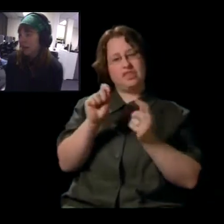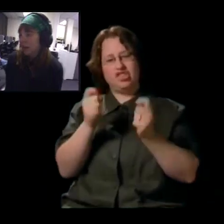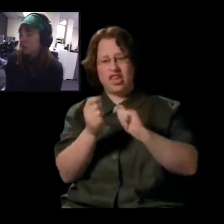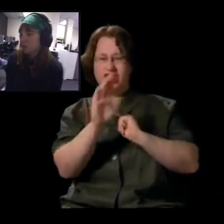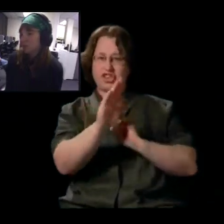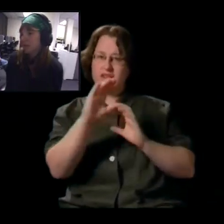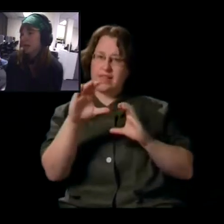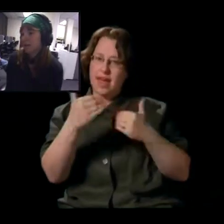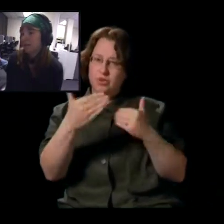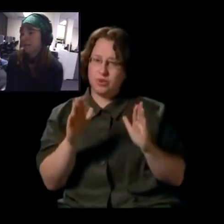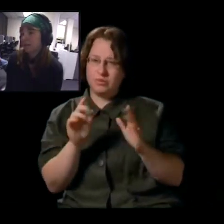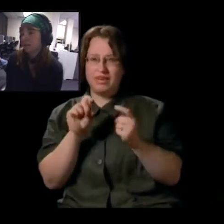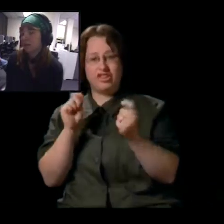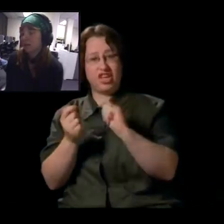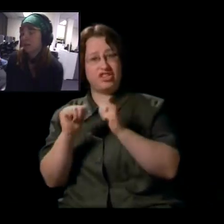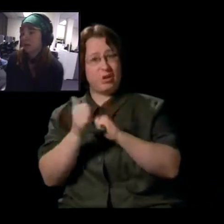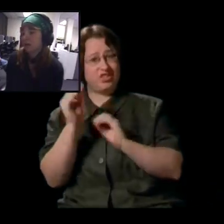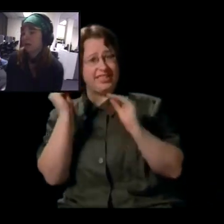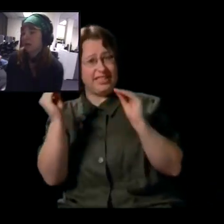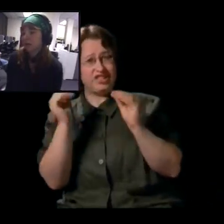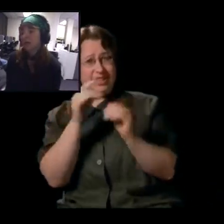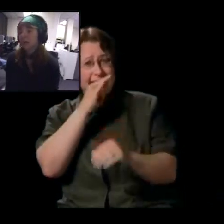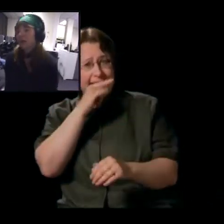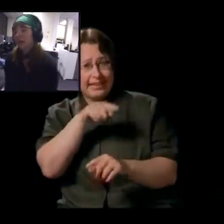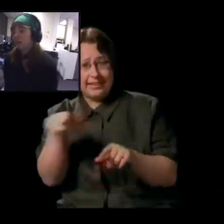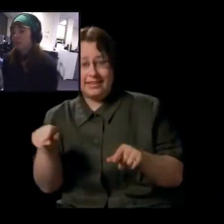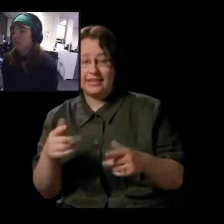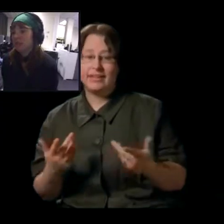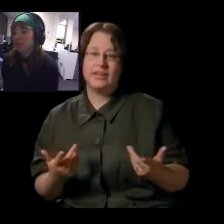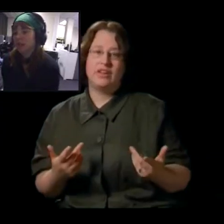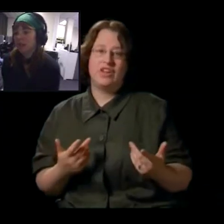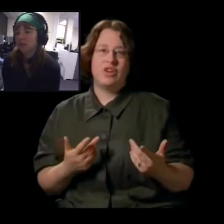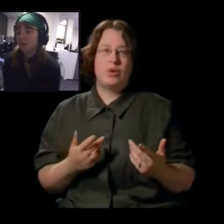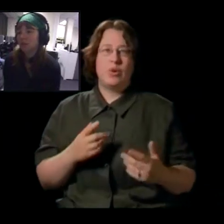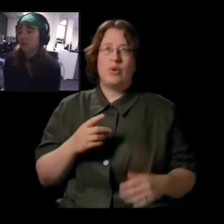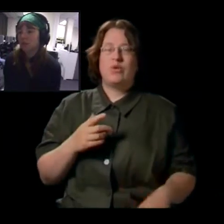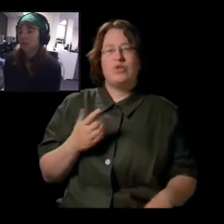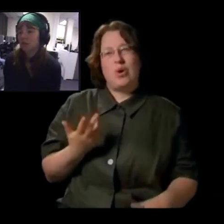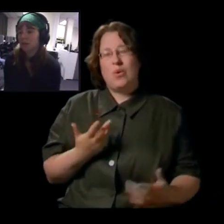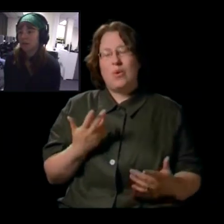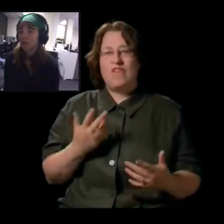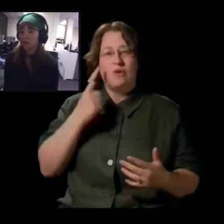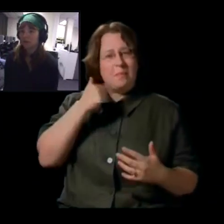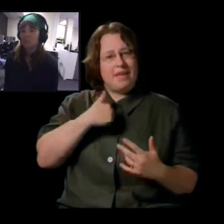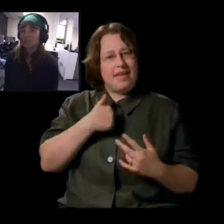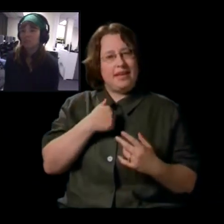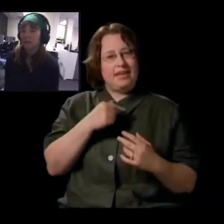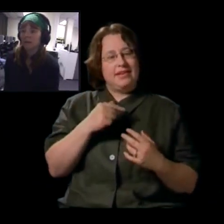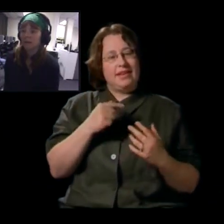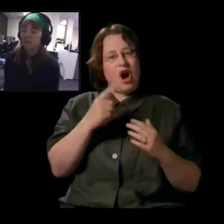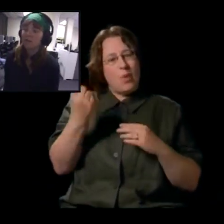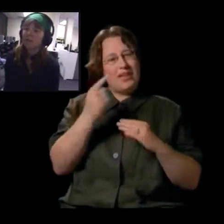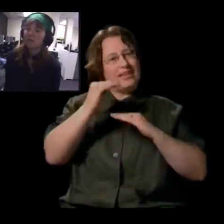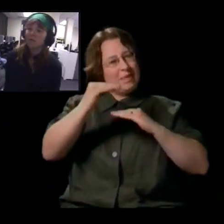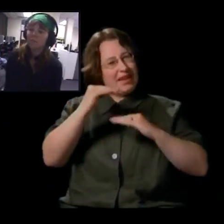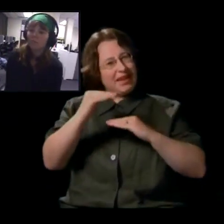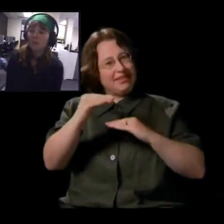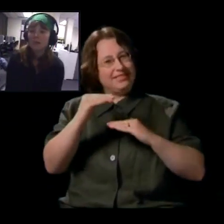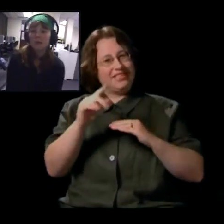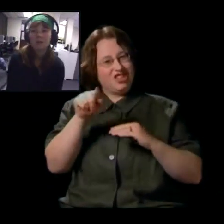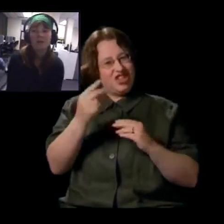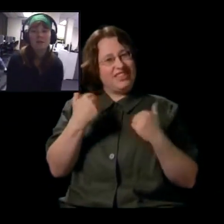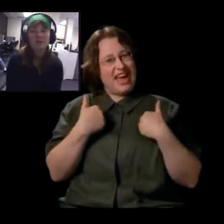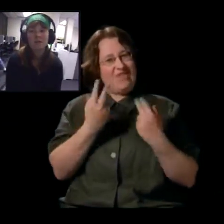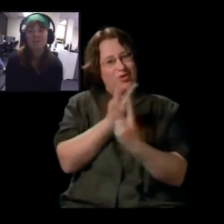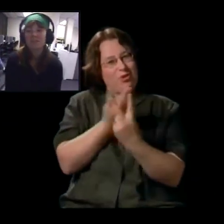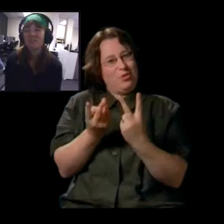And how she does her curriculum in the classroom needs to change so that she can help kids with disabilities. For